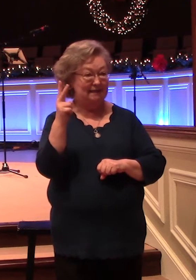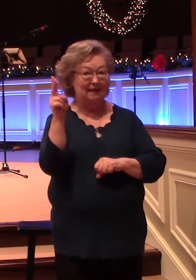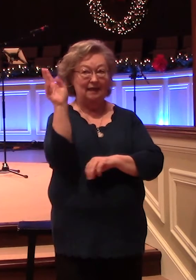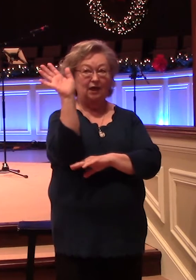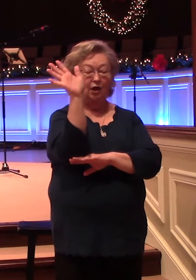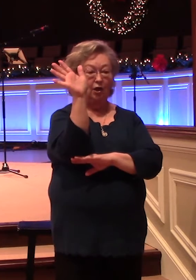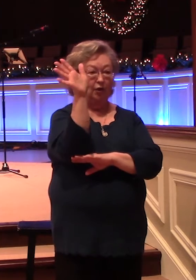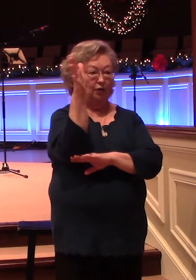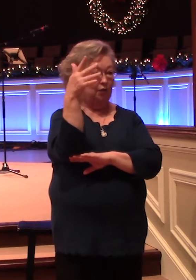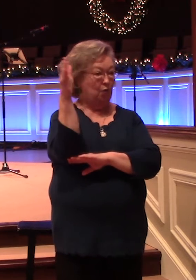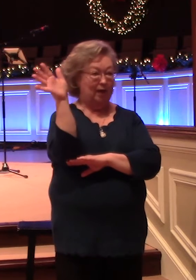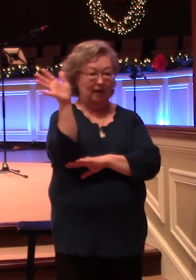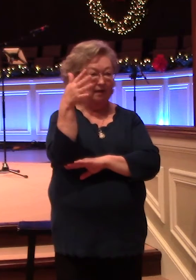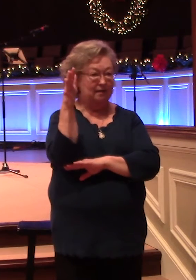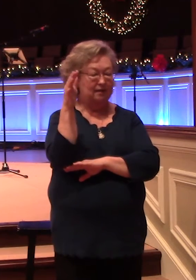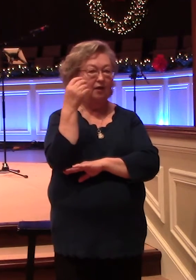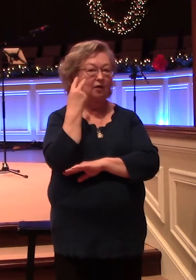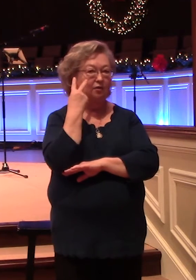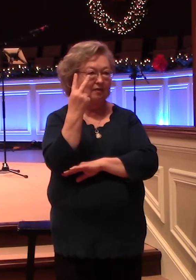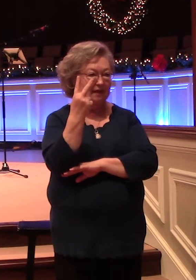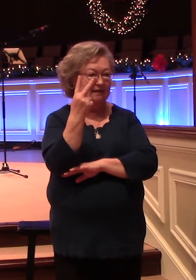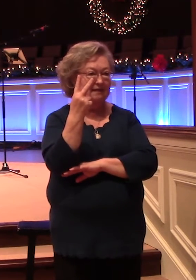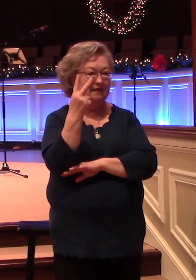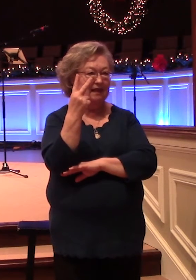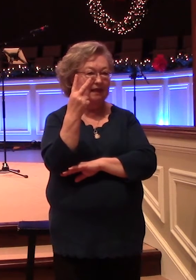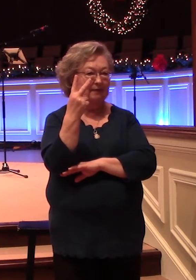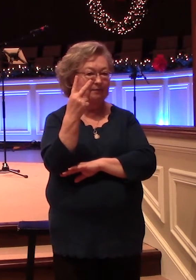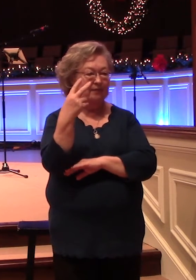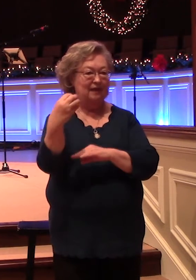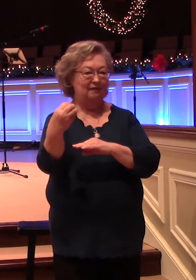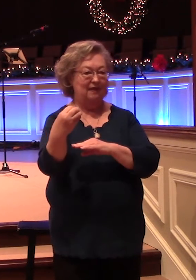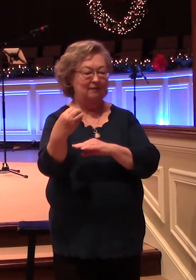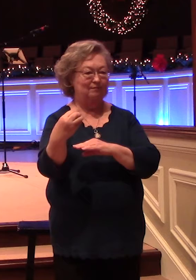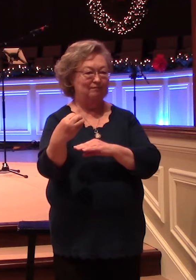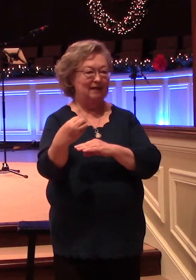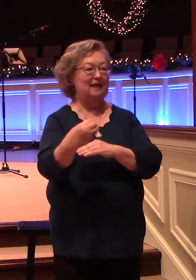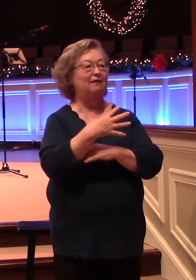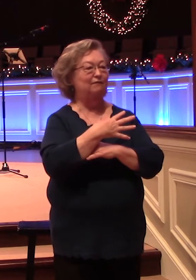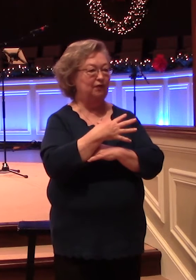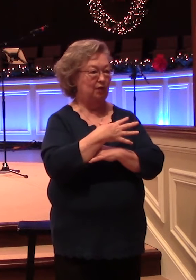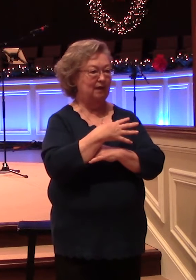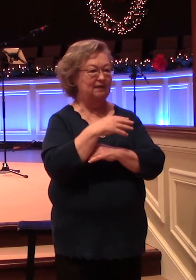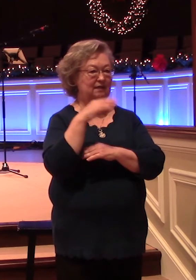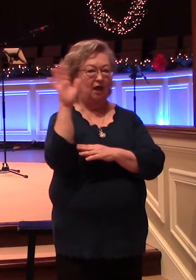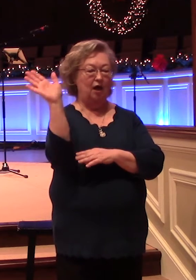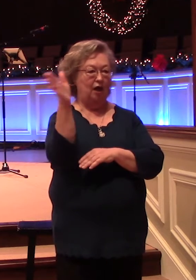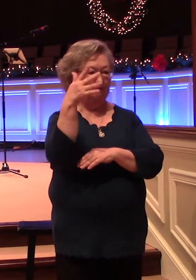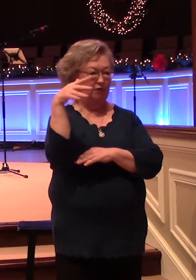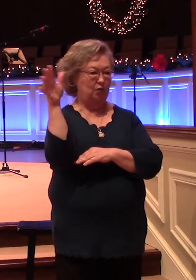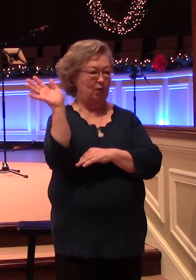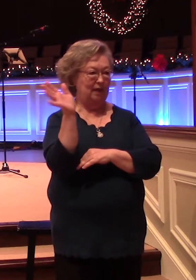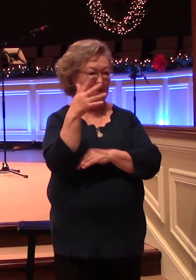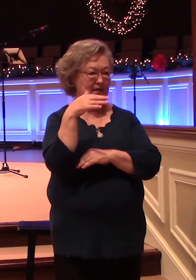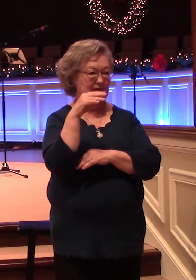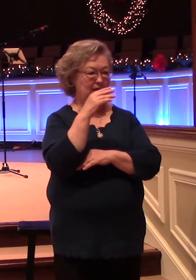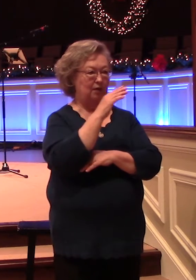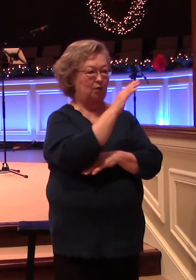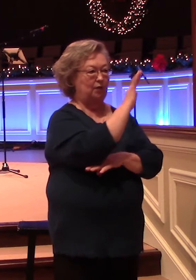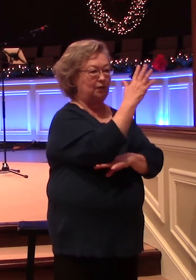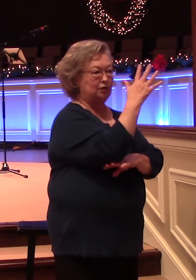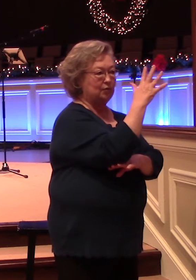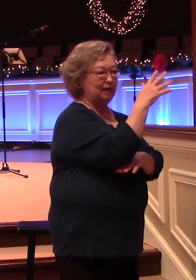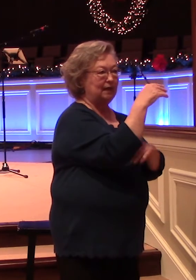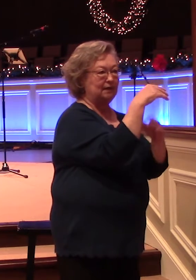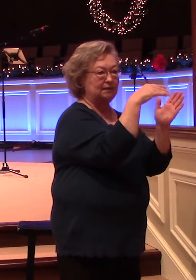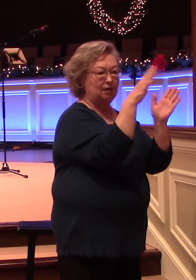from. Can't see when, but you can see its effect. And what John says here is that the work of the Spirit that calls